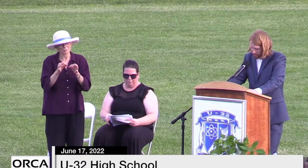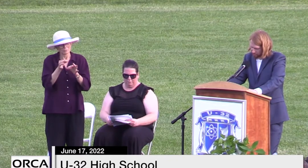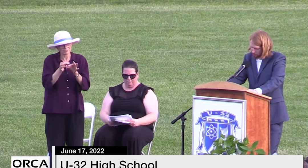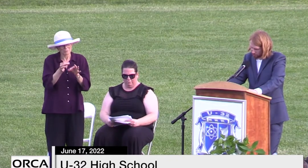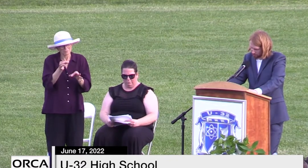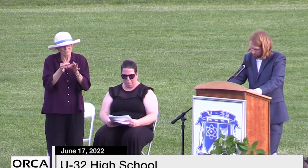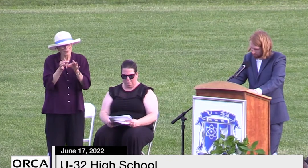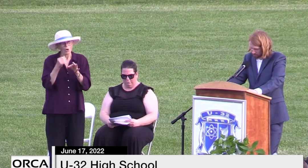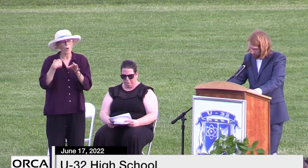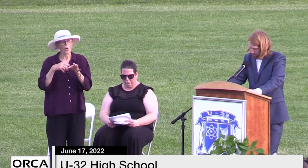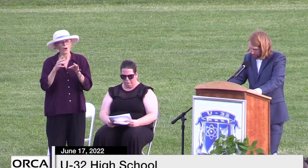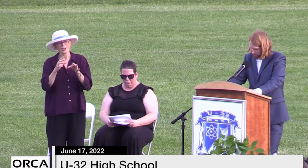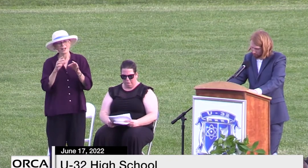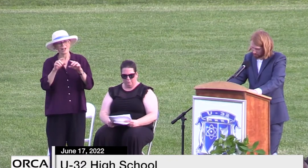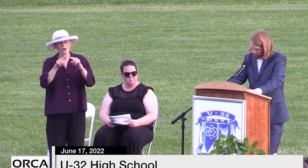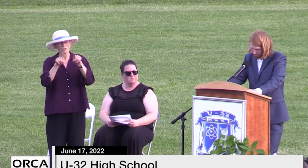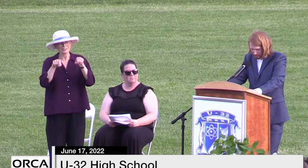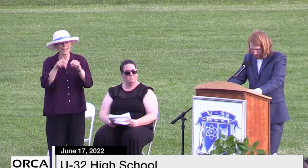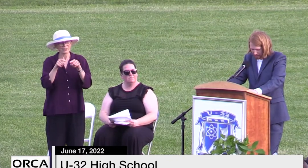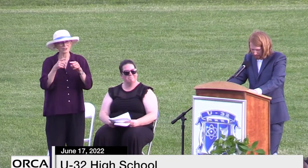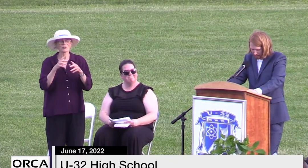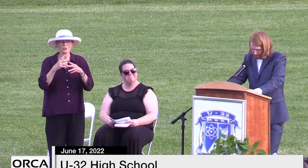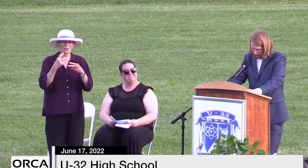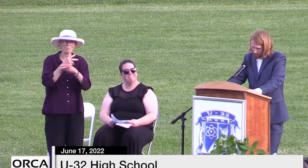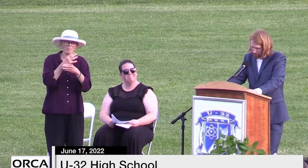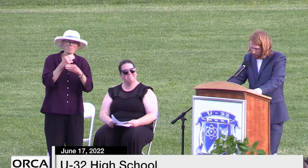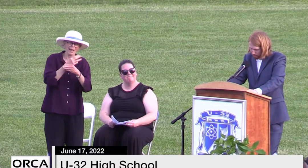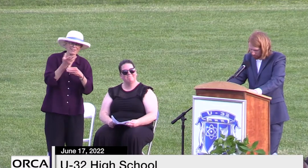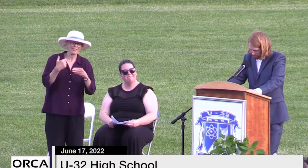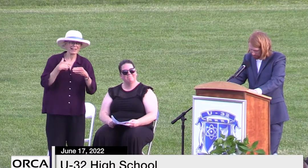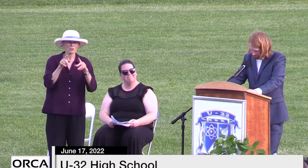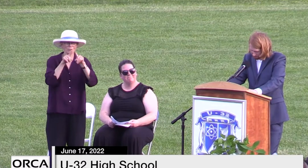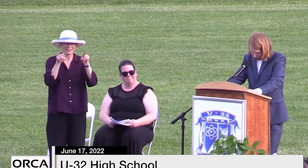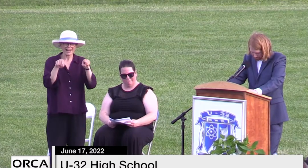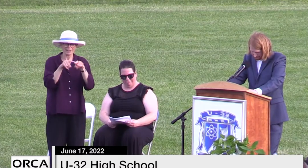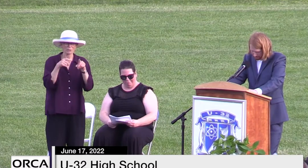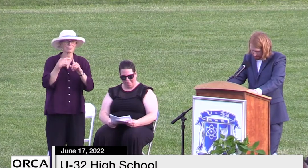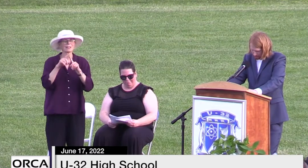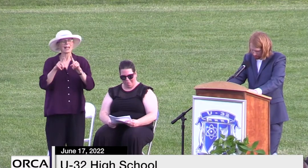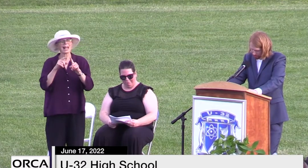indented rectangular prism, there's a math thing for you, and the bumpy grips.